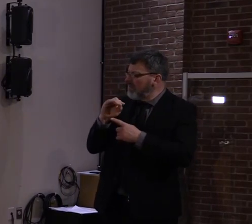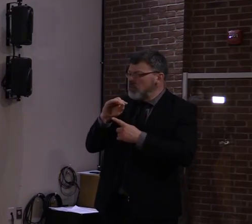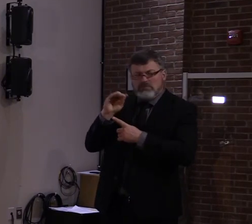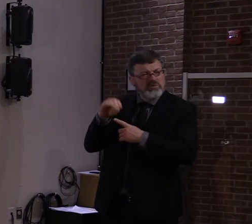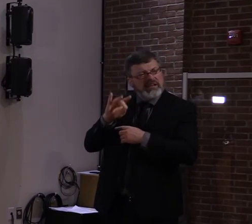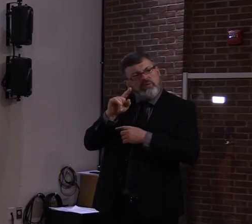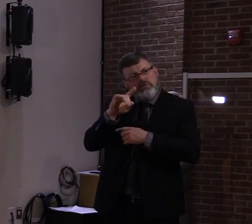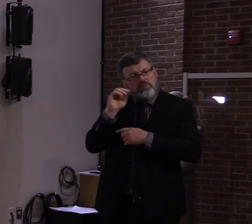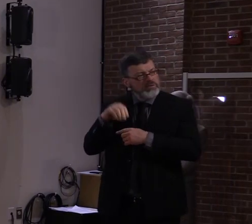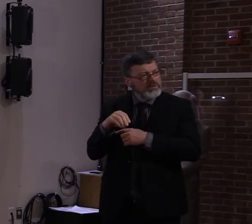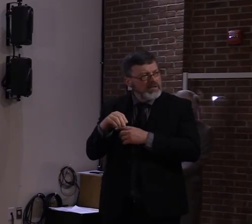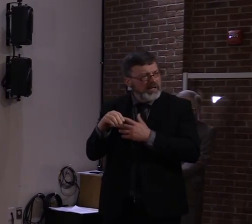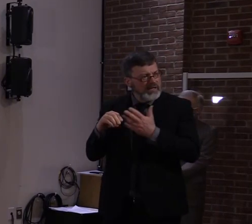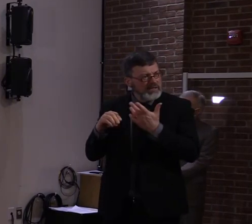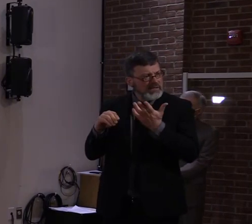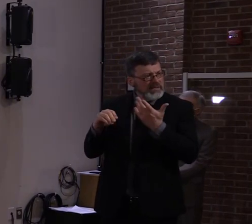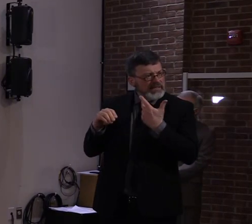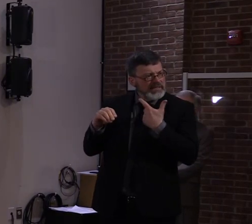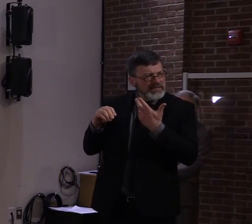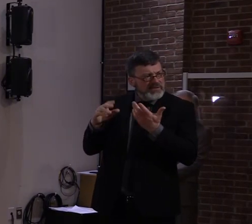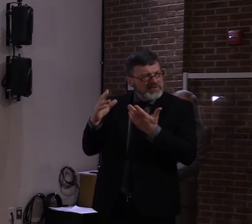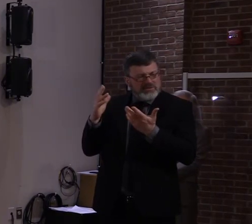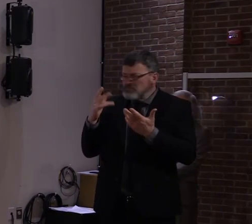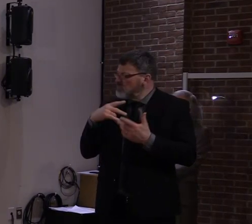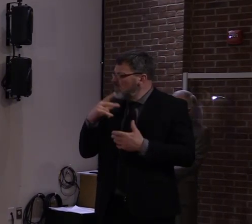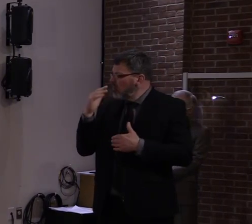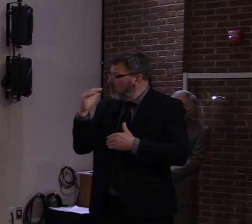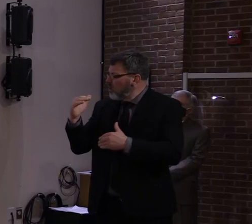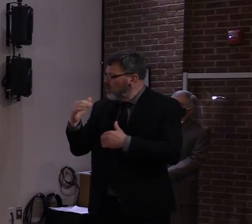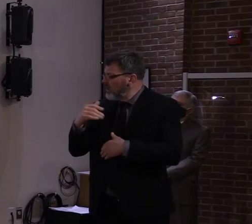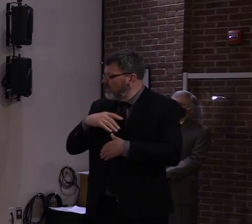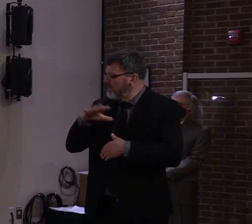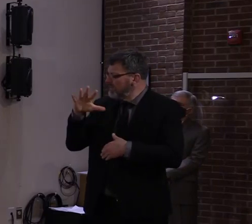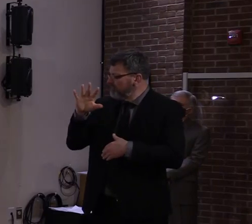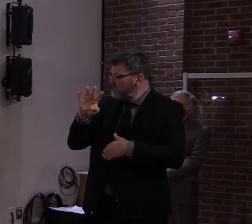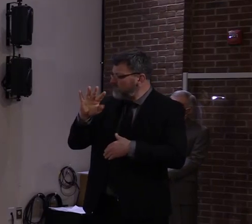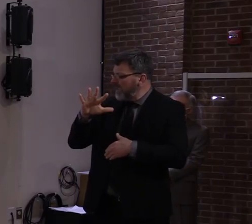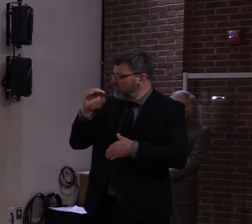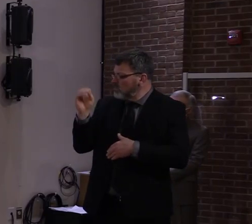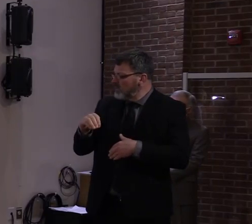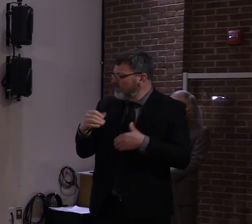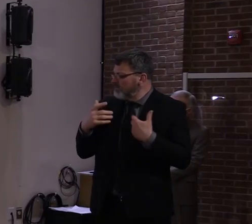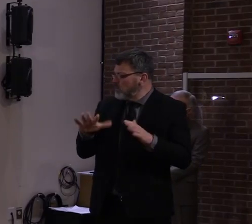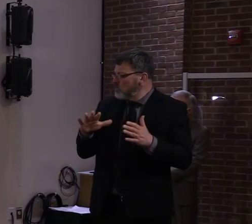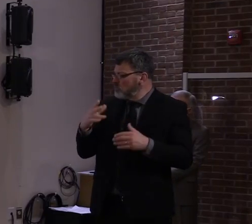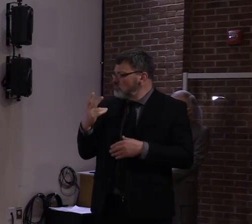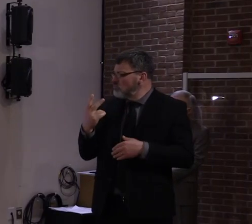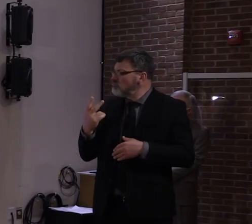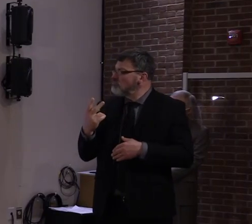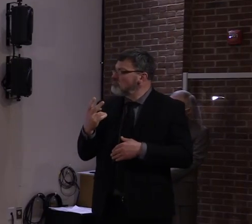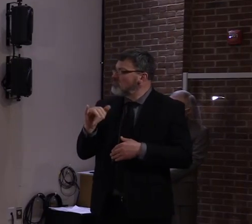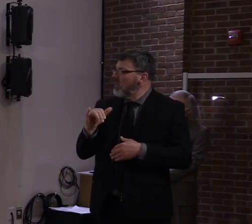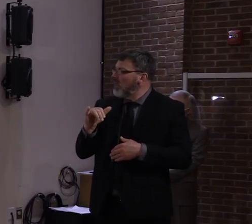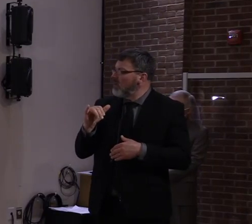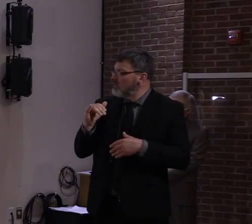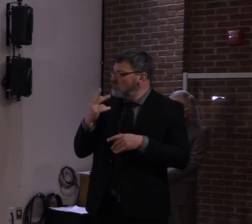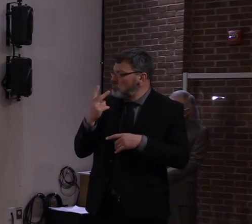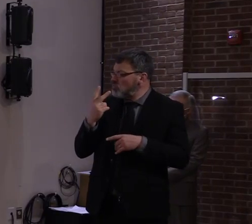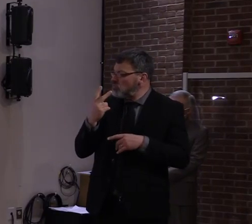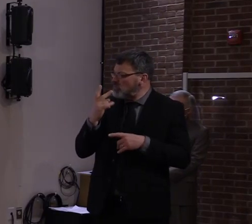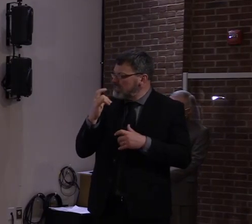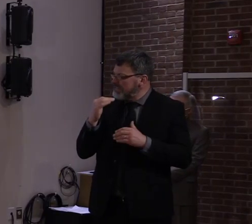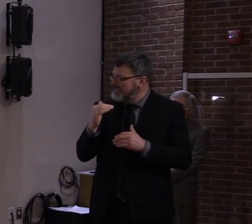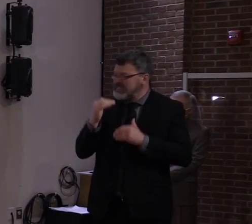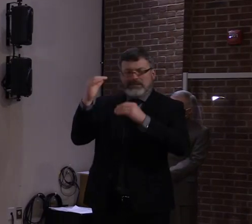72%, 60-year-olds, it's 81%. You know, I know that this population is a disproportionate number of hospitalizations in